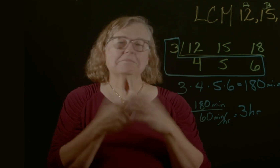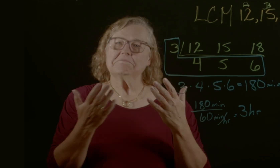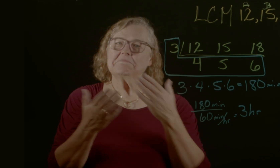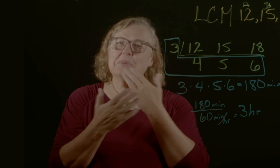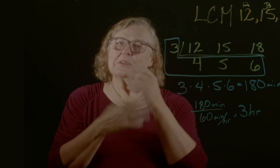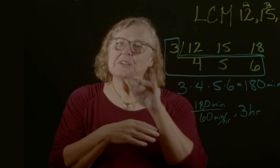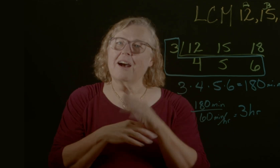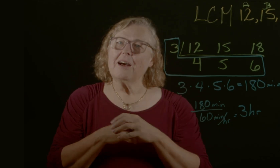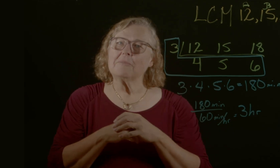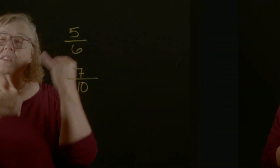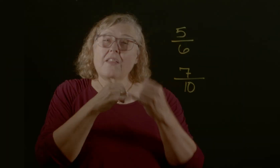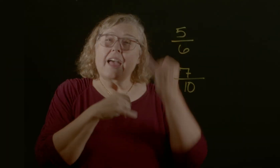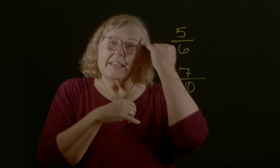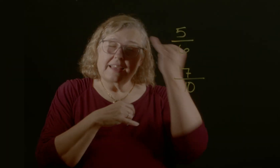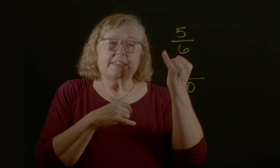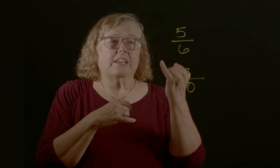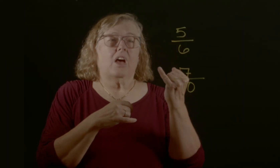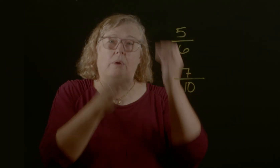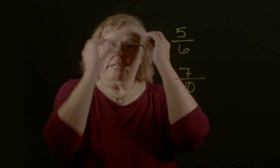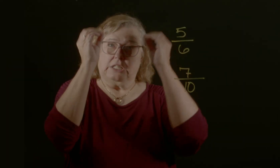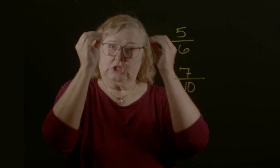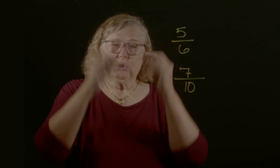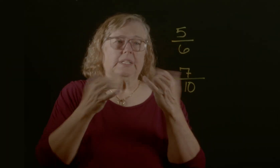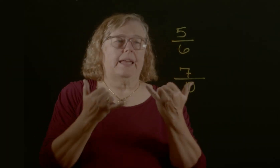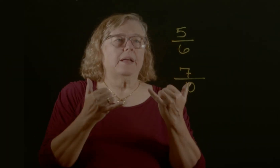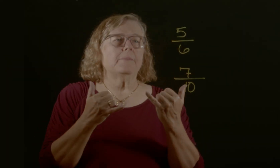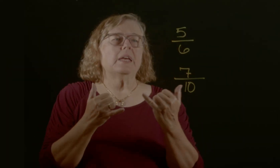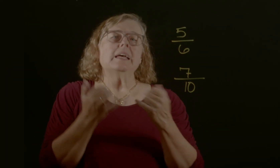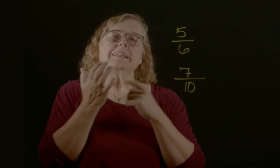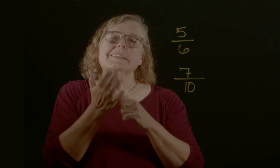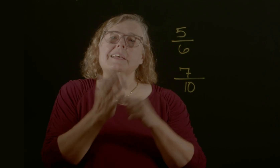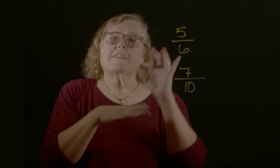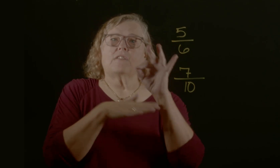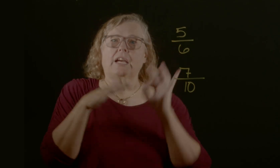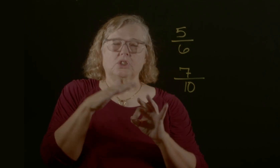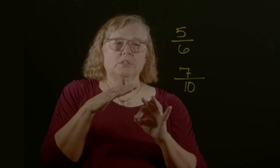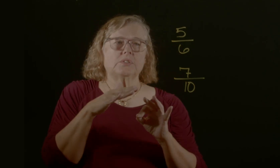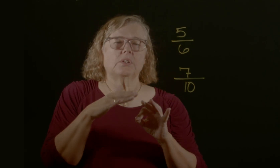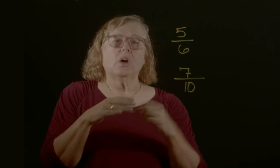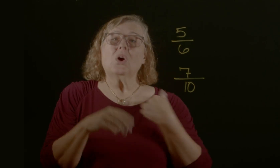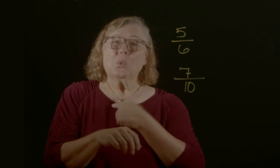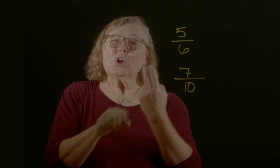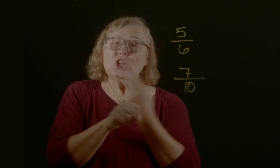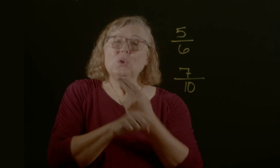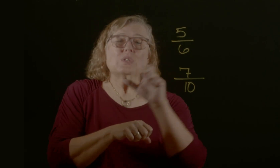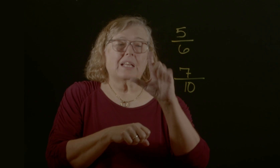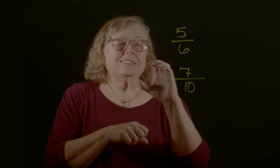All right, good job. So the last idea I want to teach you now, we're going to talk about fractions. We're going to